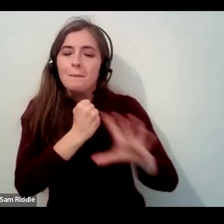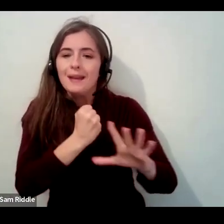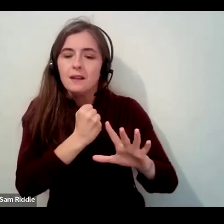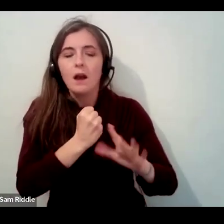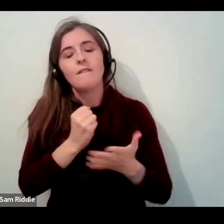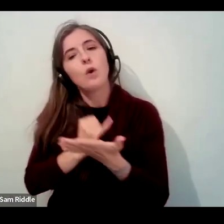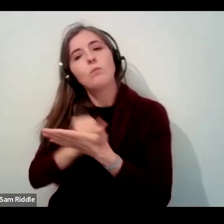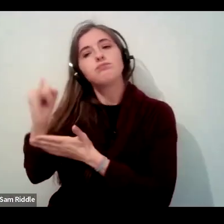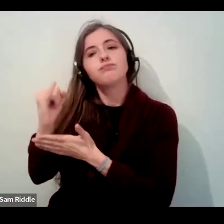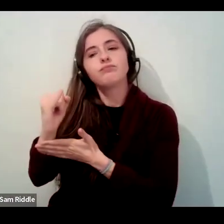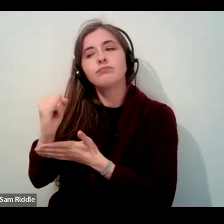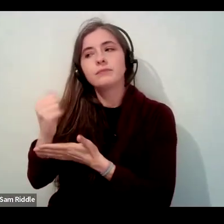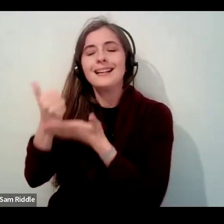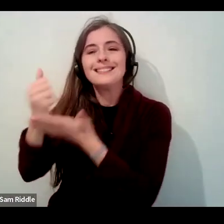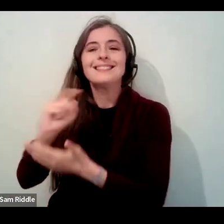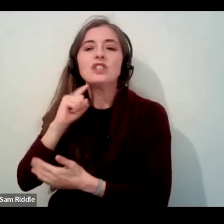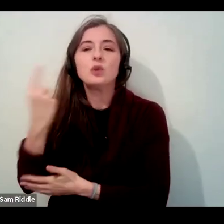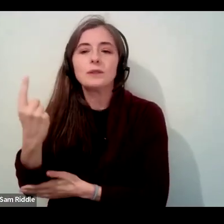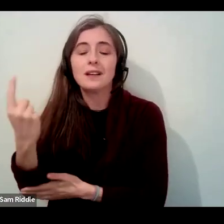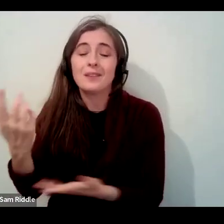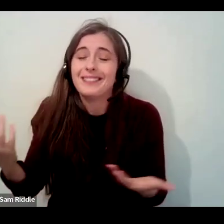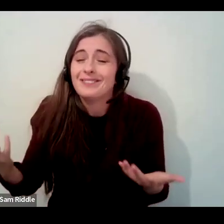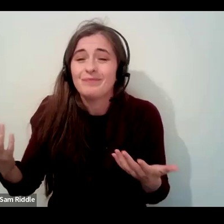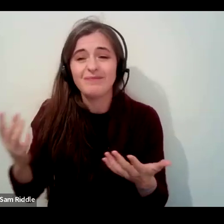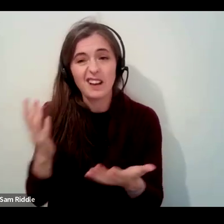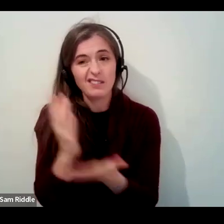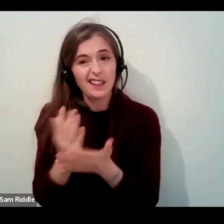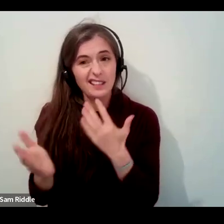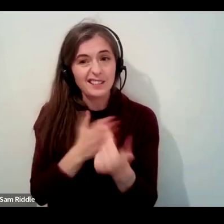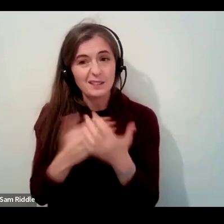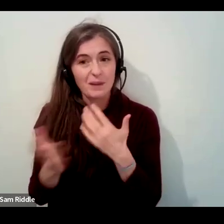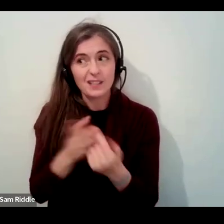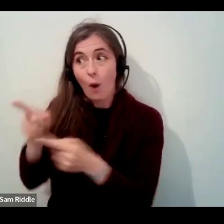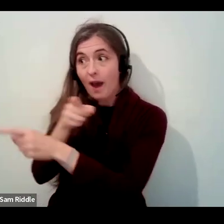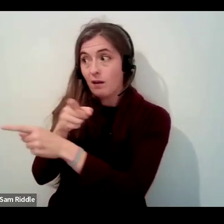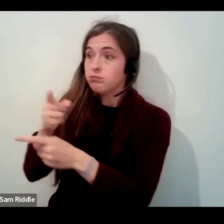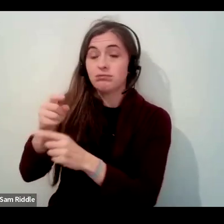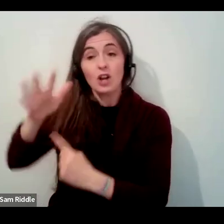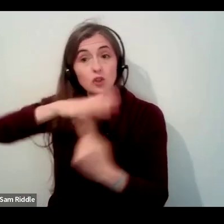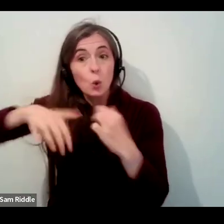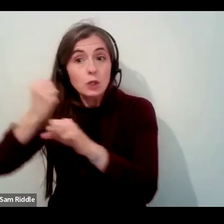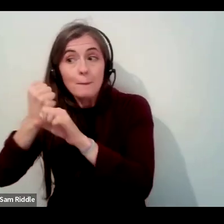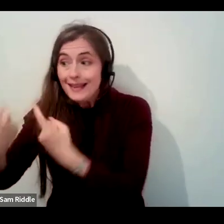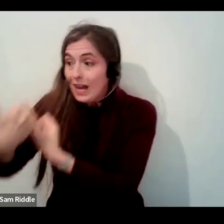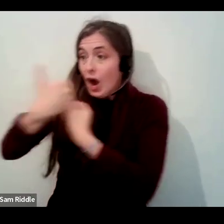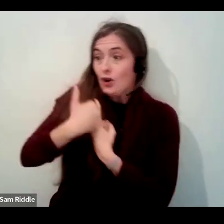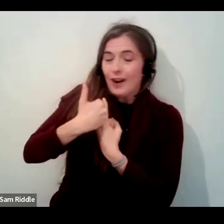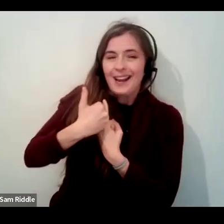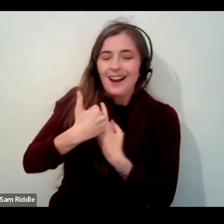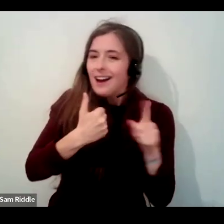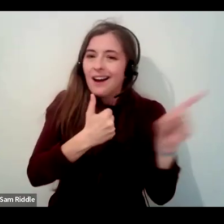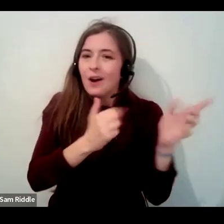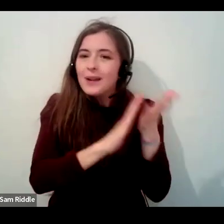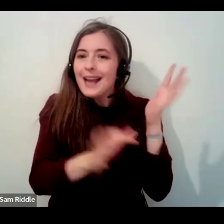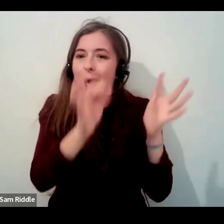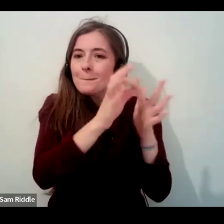assisted suicide. The trouble is, it doesn't matter. You're persuading people on social media isn't going to stop the bill. You need to persuade MPs. And